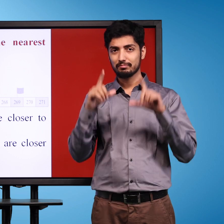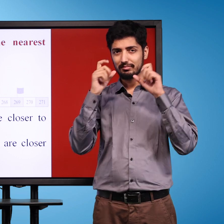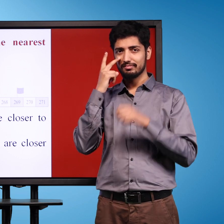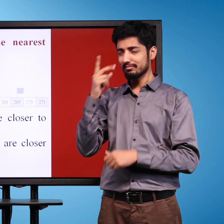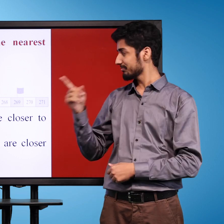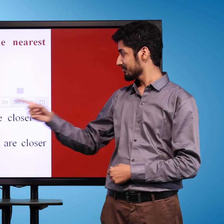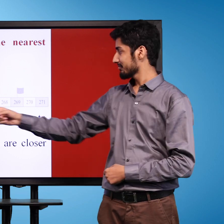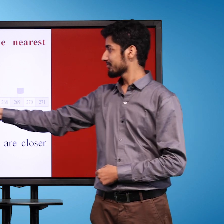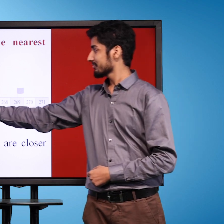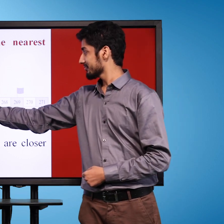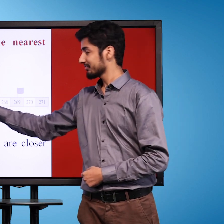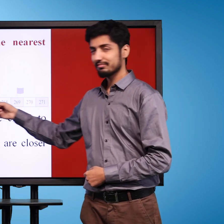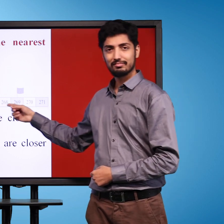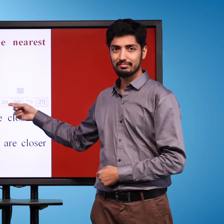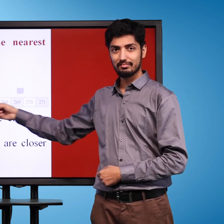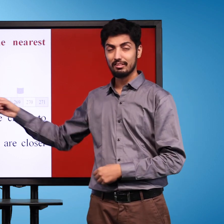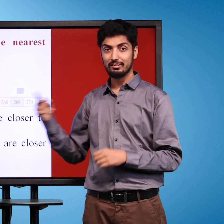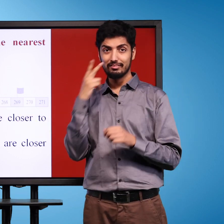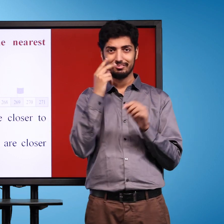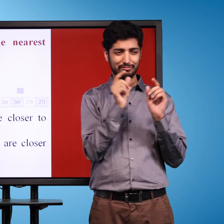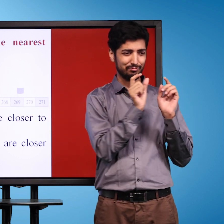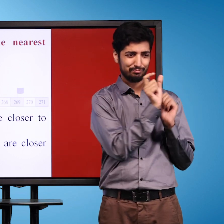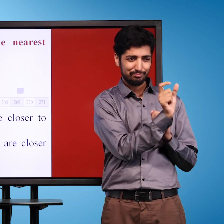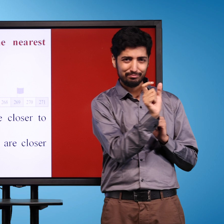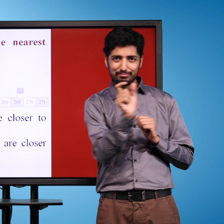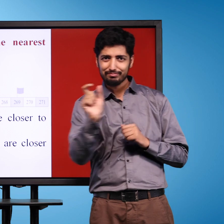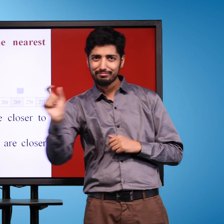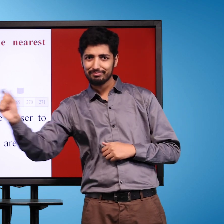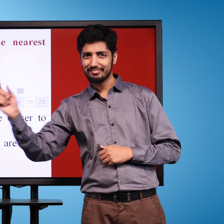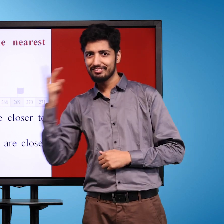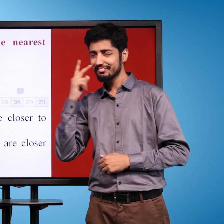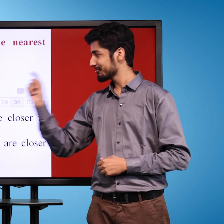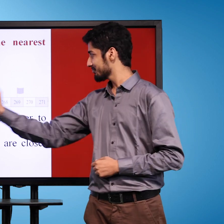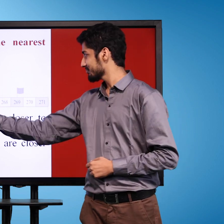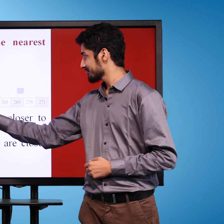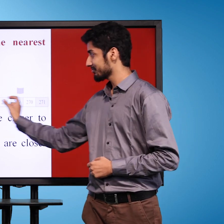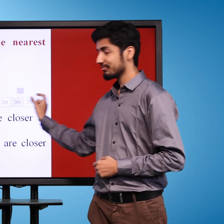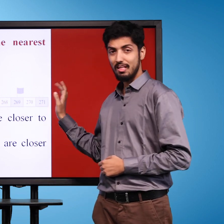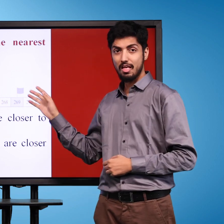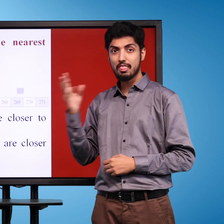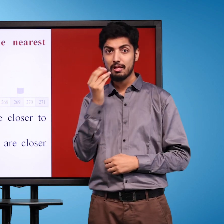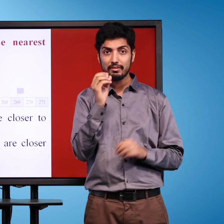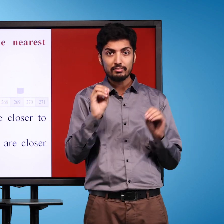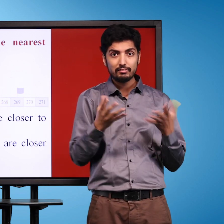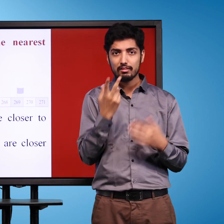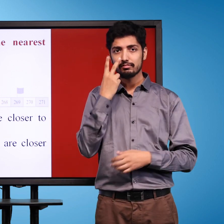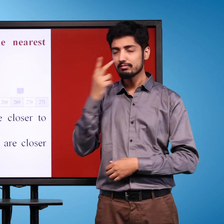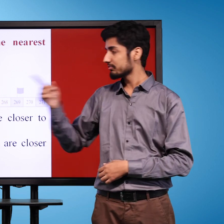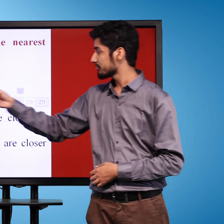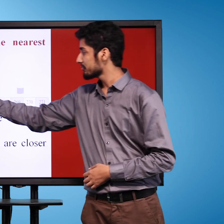Observe this. We have a row with many boxes, each with a 3-digit number. The numbers